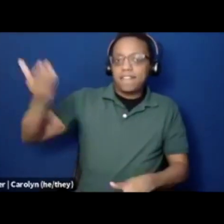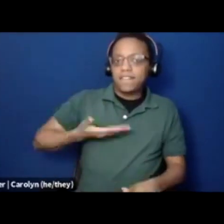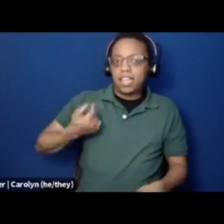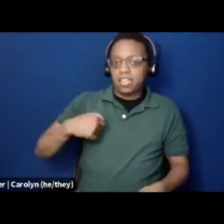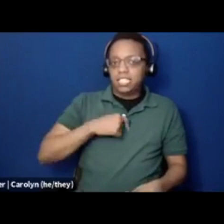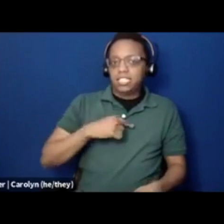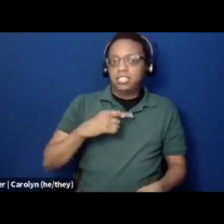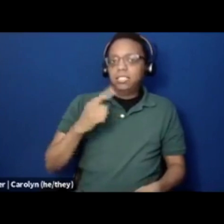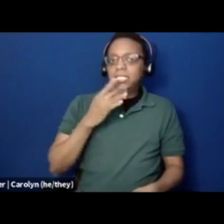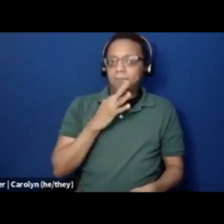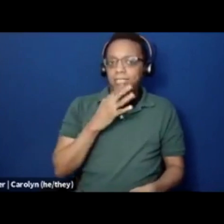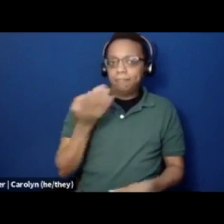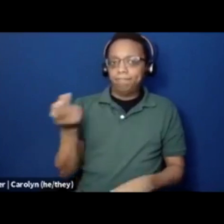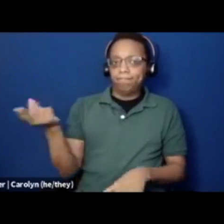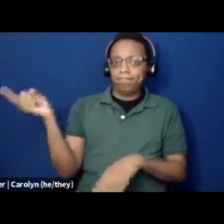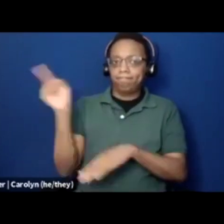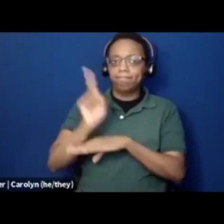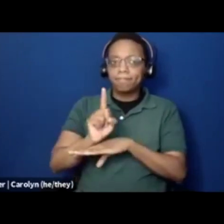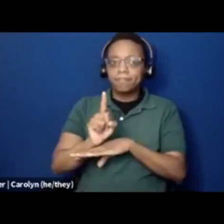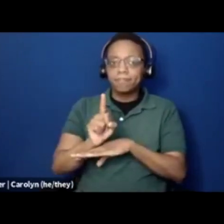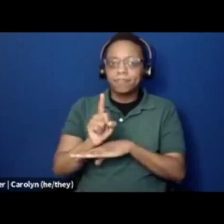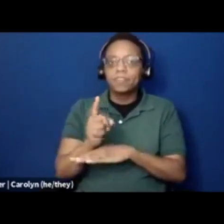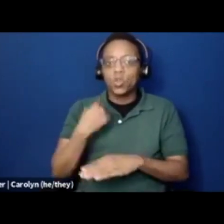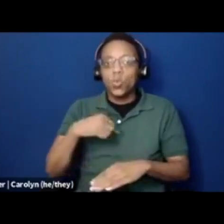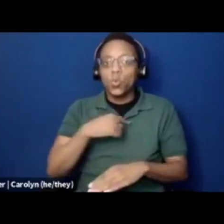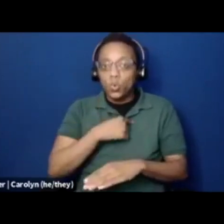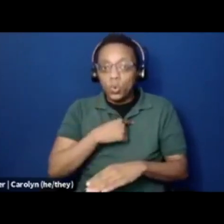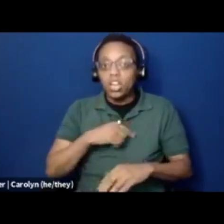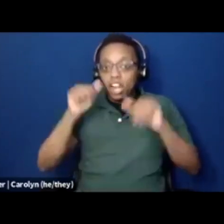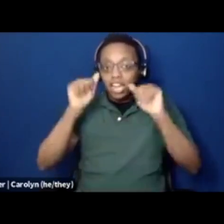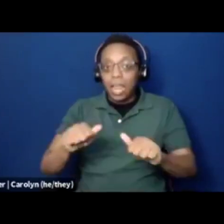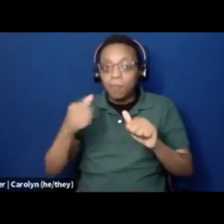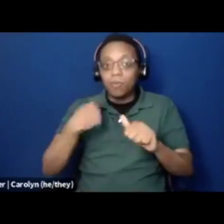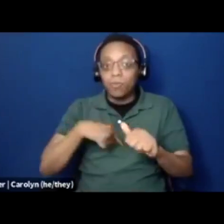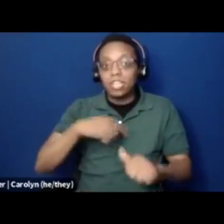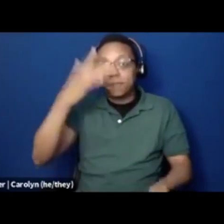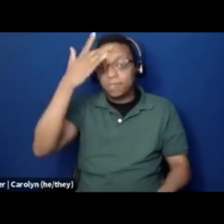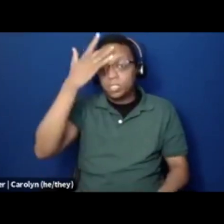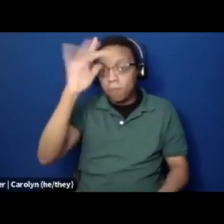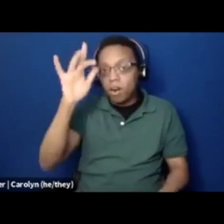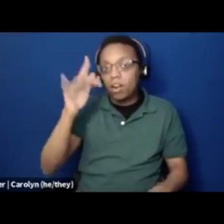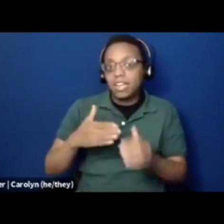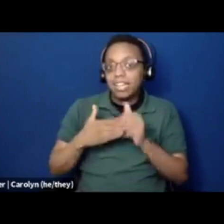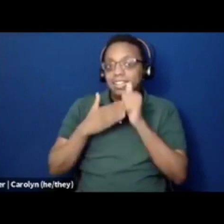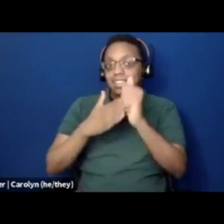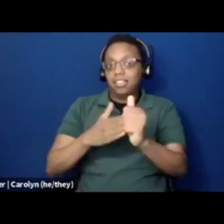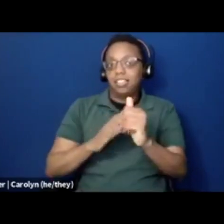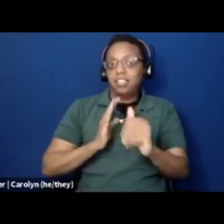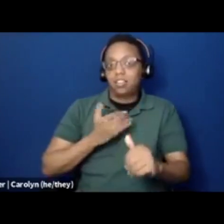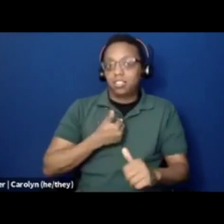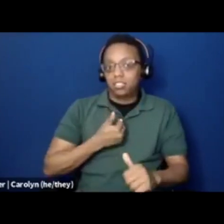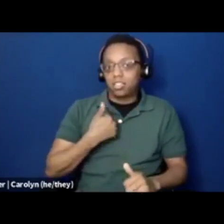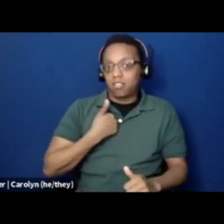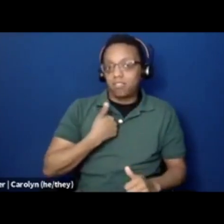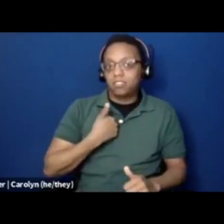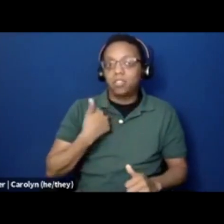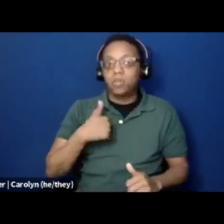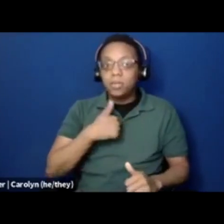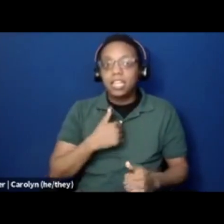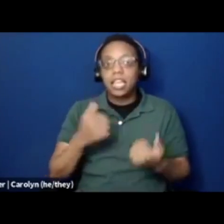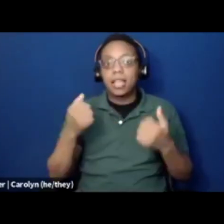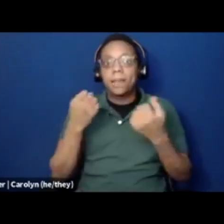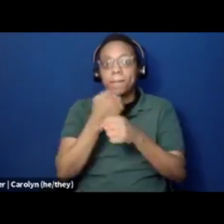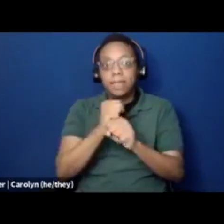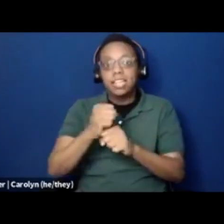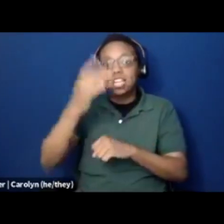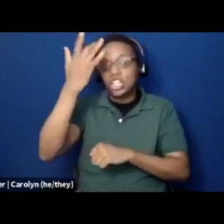of leading and making smart decisions. We are, in fact, capable of making smarter decisions than